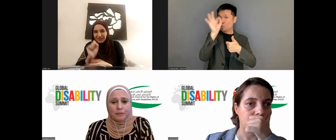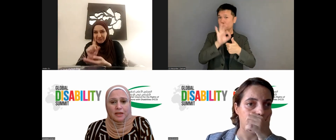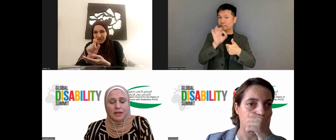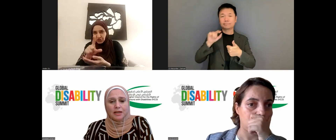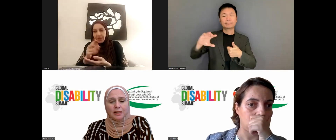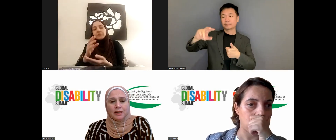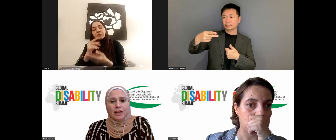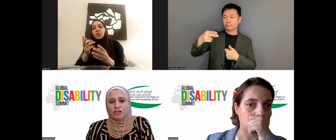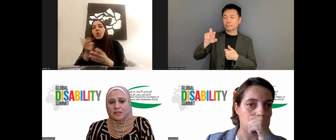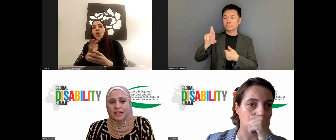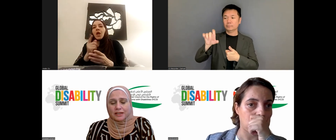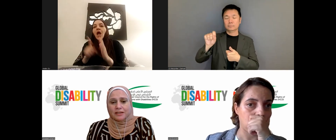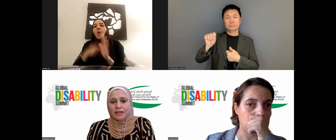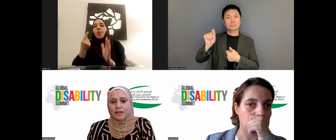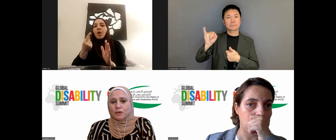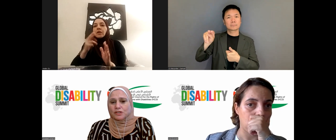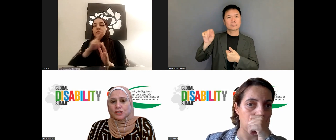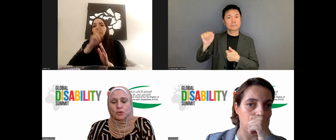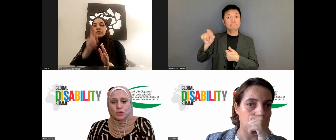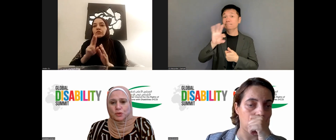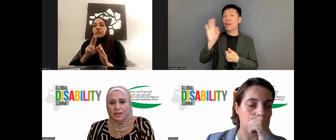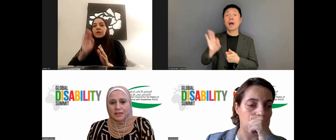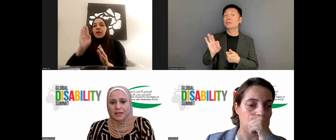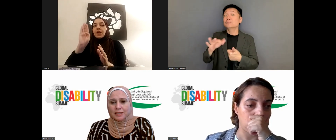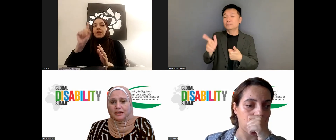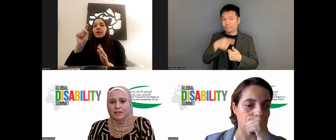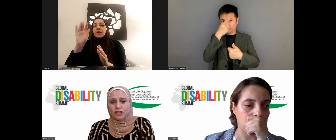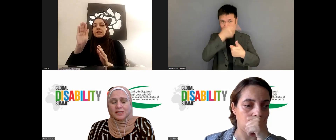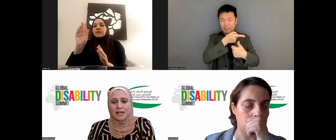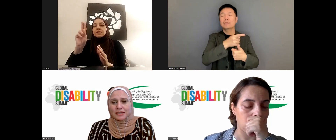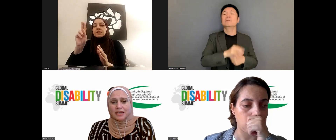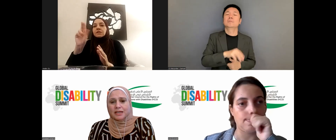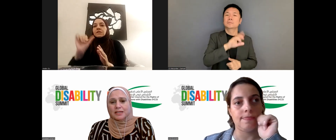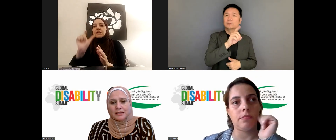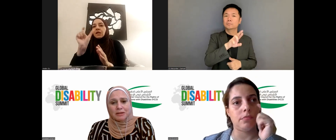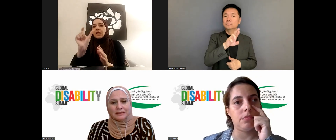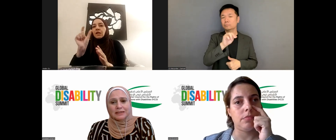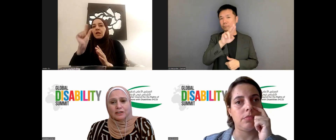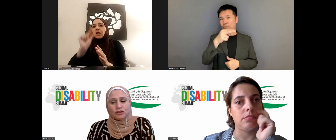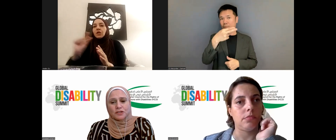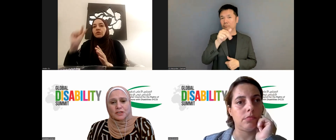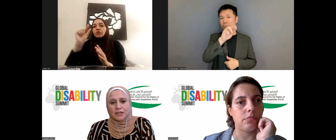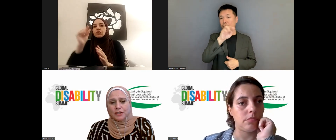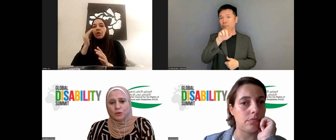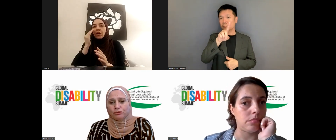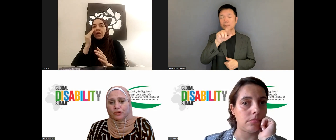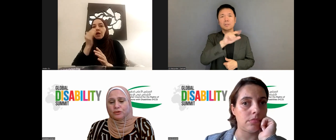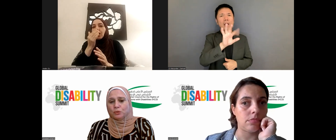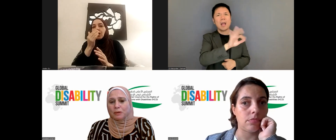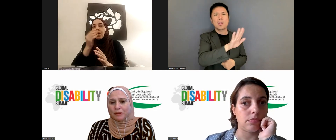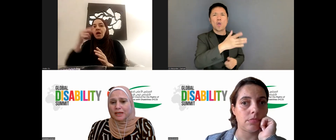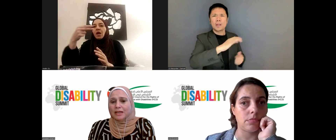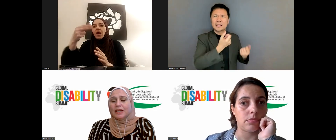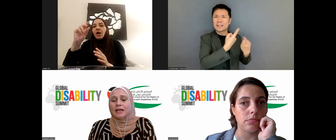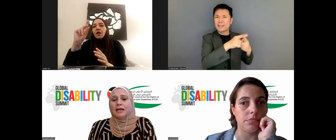Christina, and she's directing her question to Dr. Atiya, and she's asking, is the multi-country study you referred